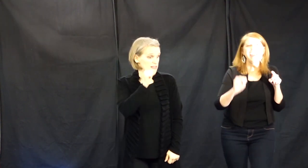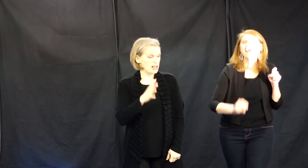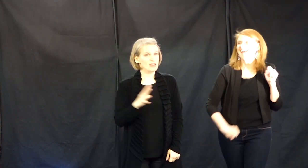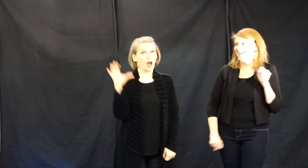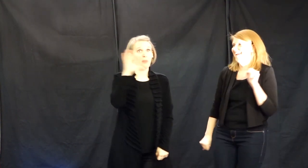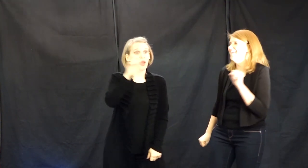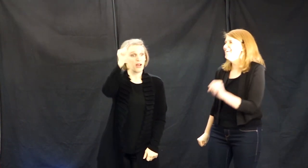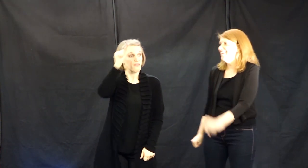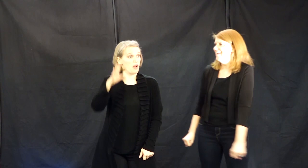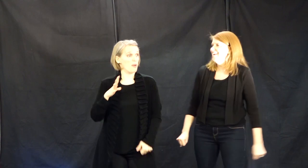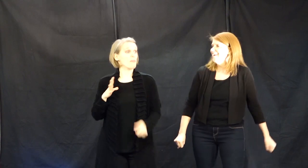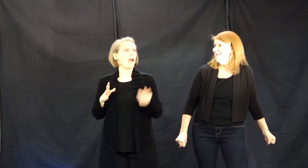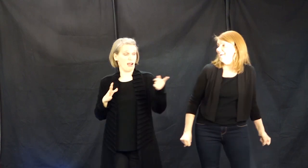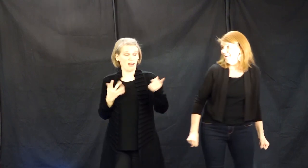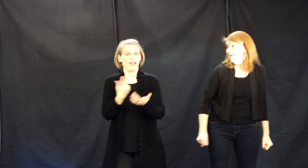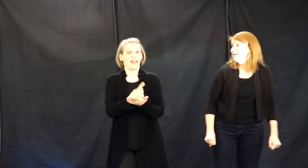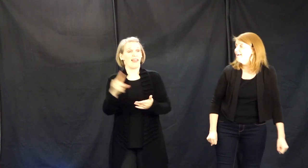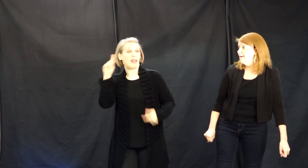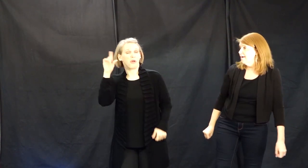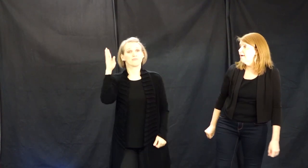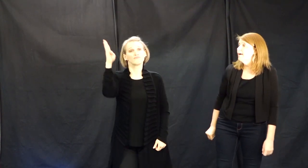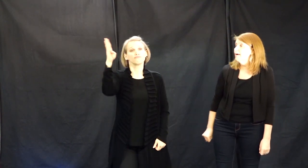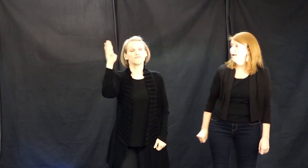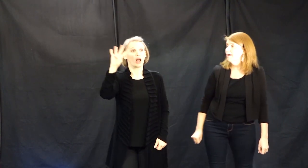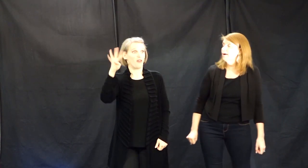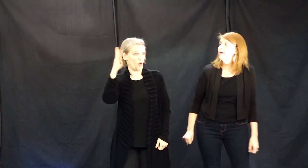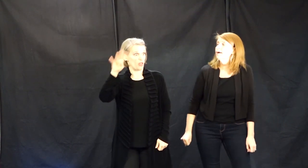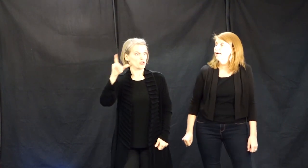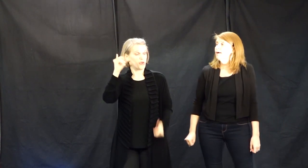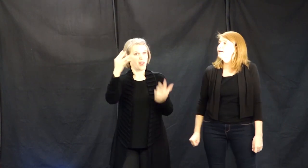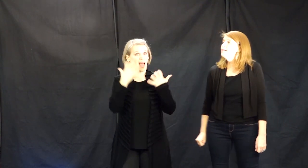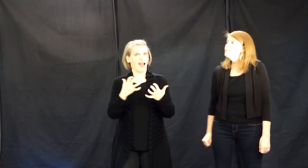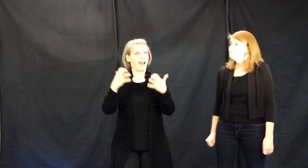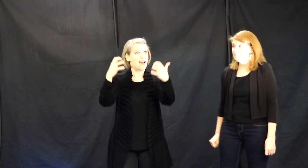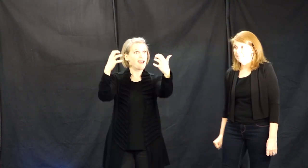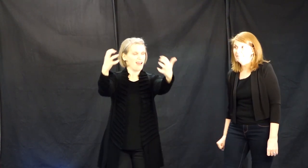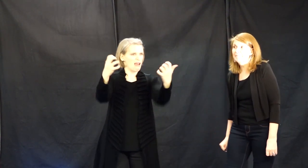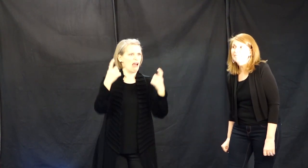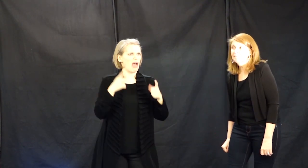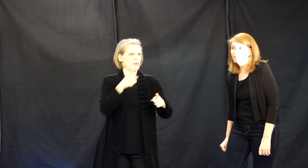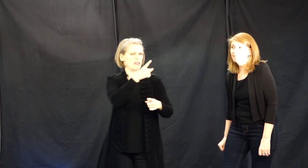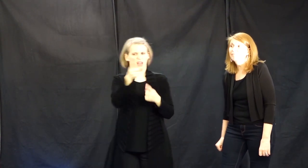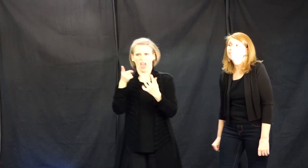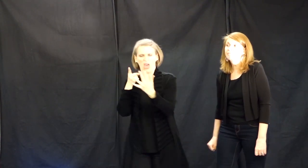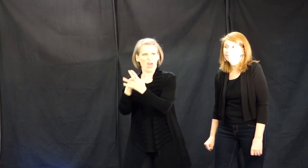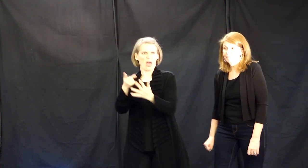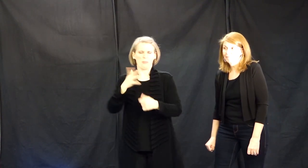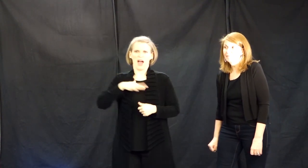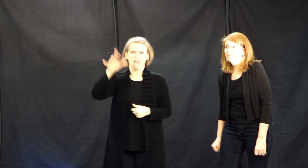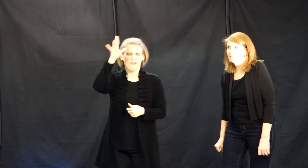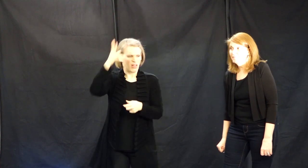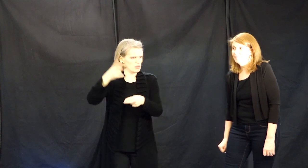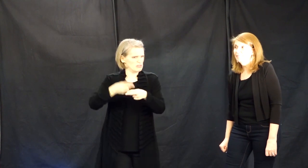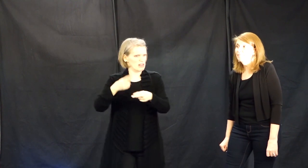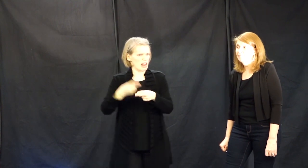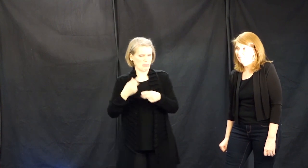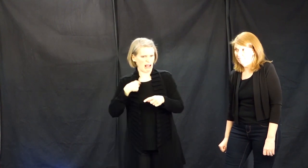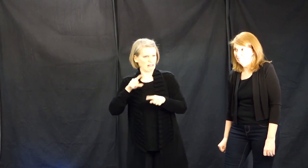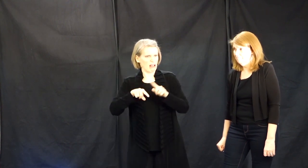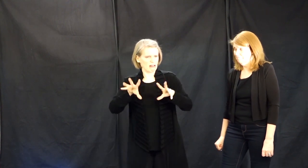Mr. George Eaker. Made a speech last week, our 4th of July speaker. He disparaged my father's legacy in front of a crowd. I can't have that, I'm